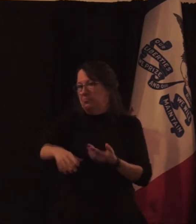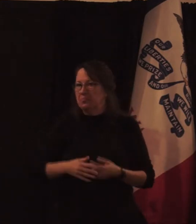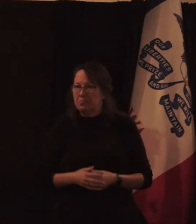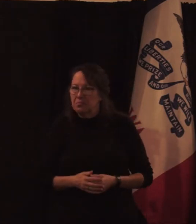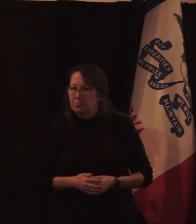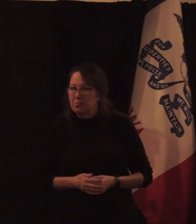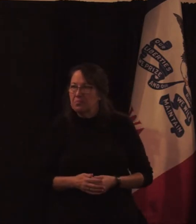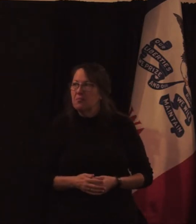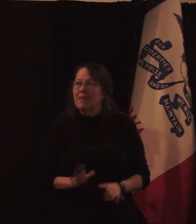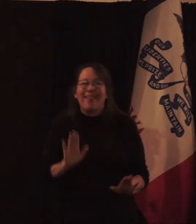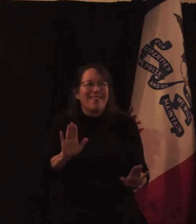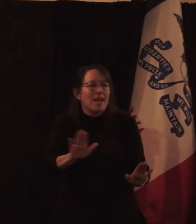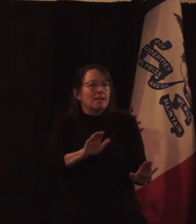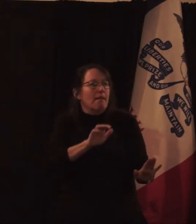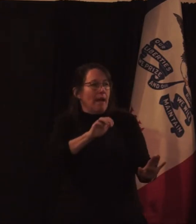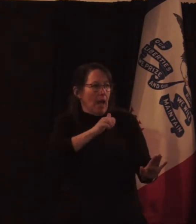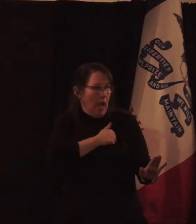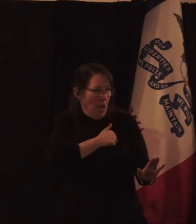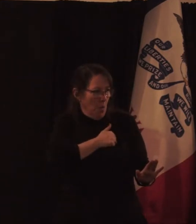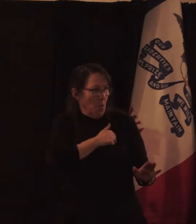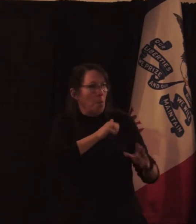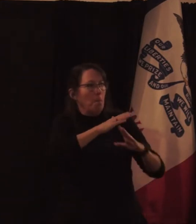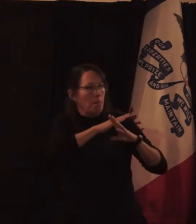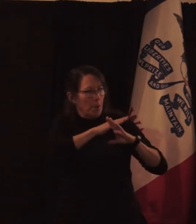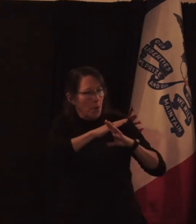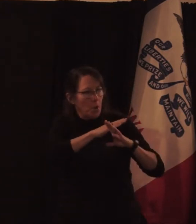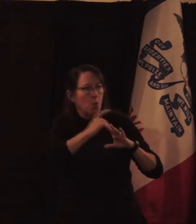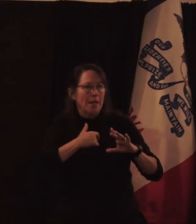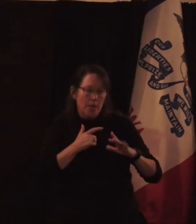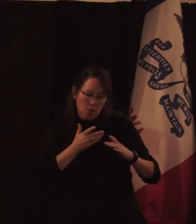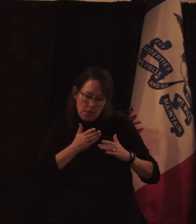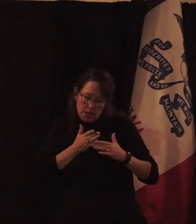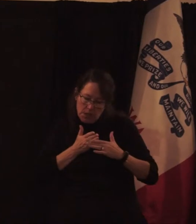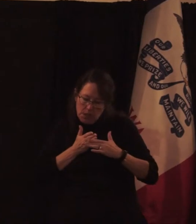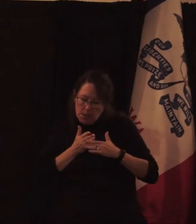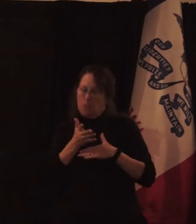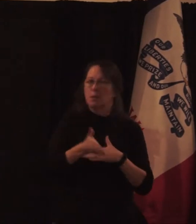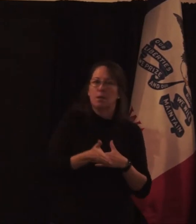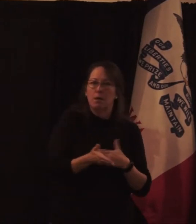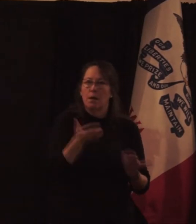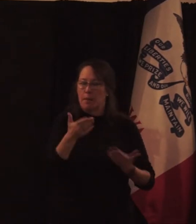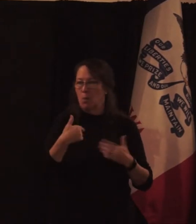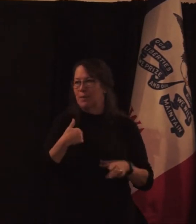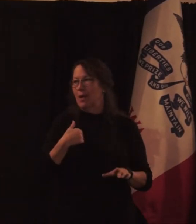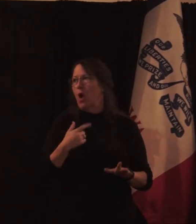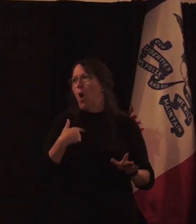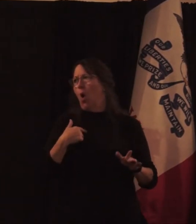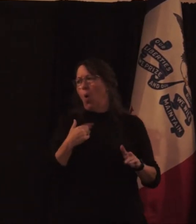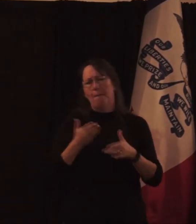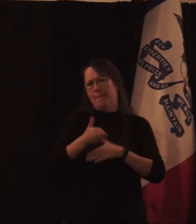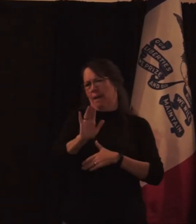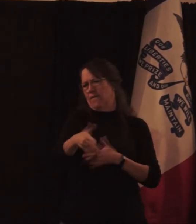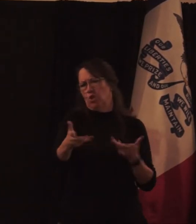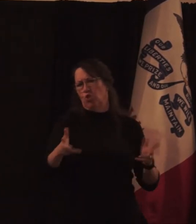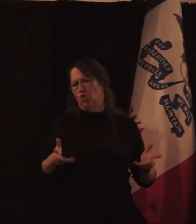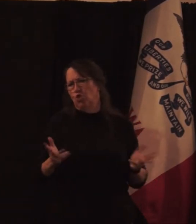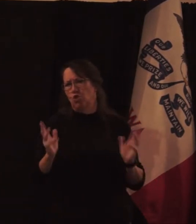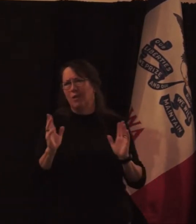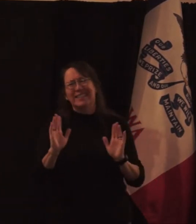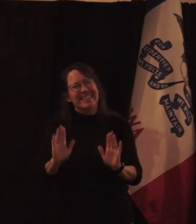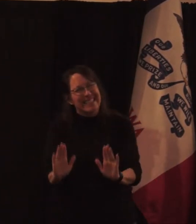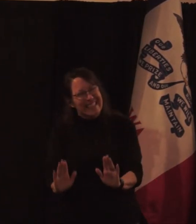again, it's the attitudinal barriers that we have to overcome. Now, some of you might say, well, we've gone beyond that. Well,